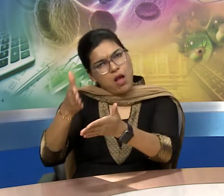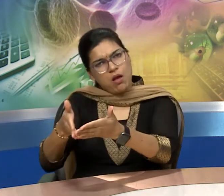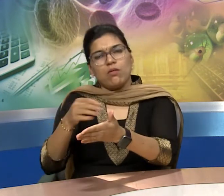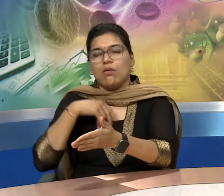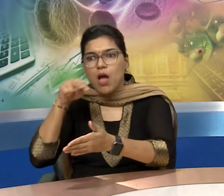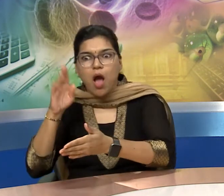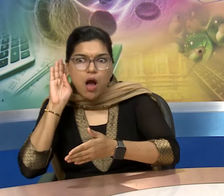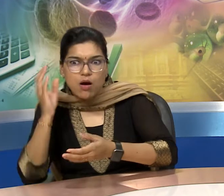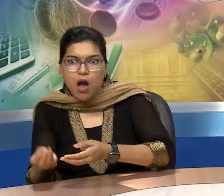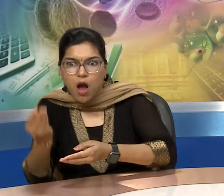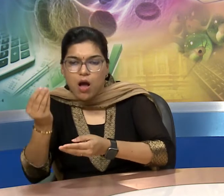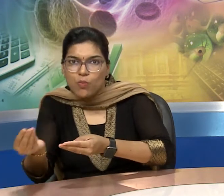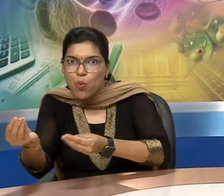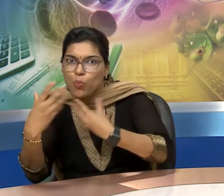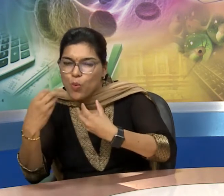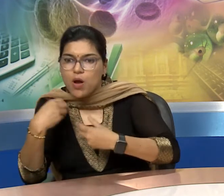the general public.